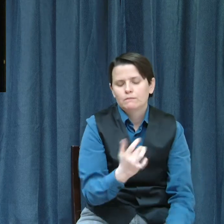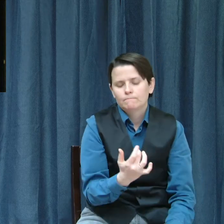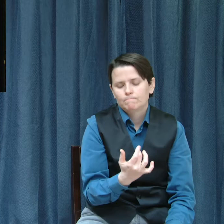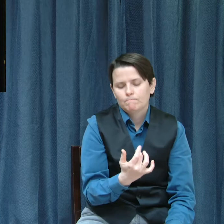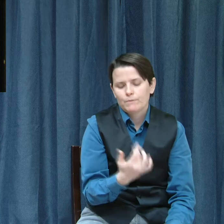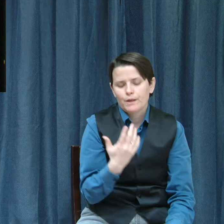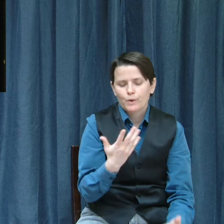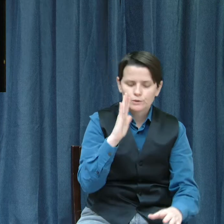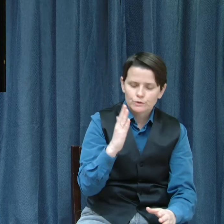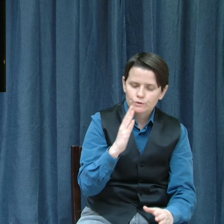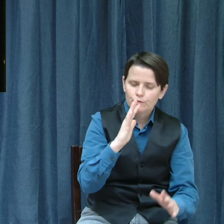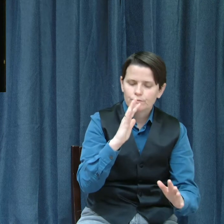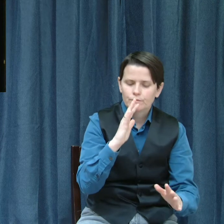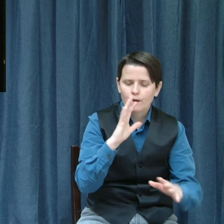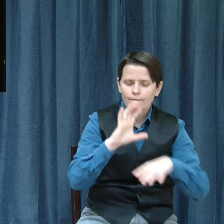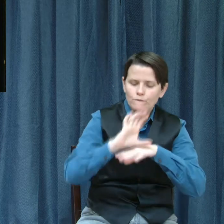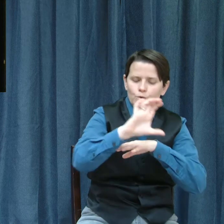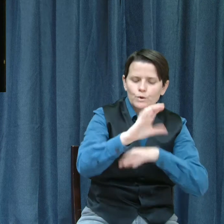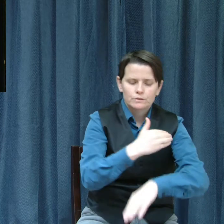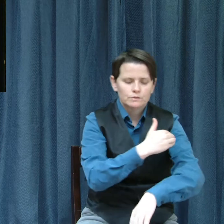be light.